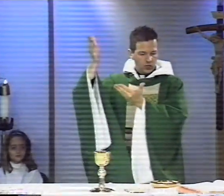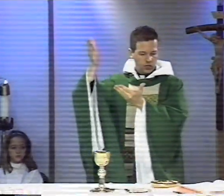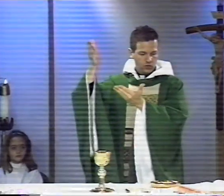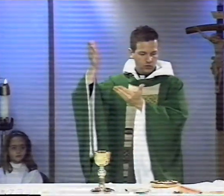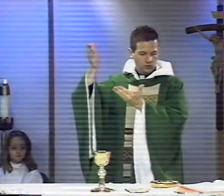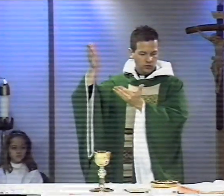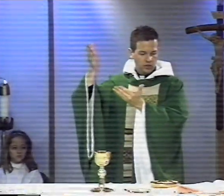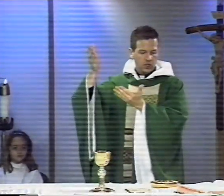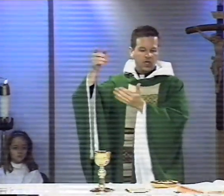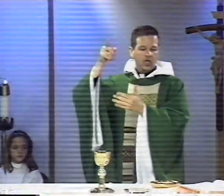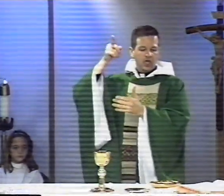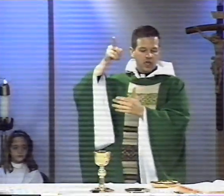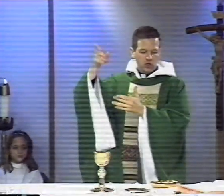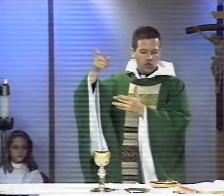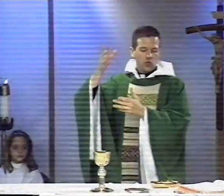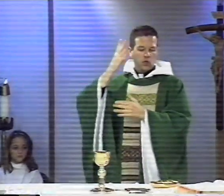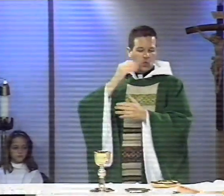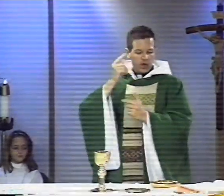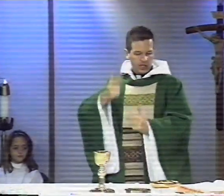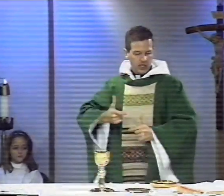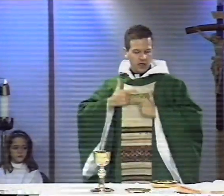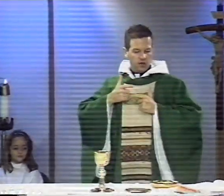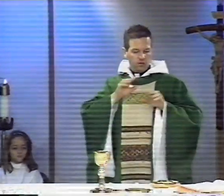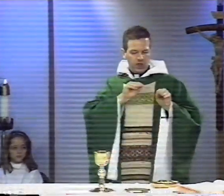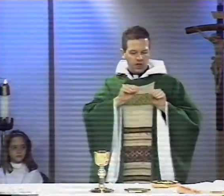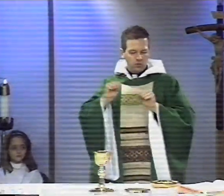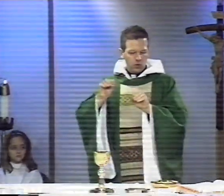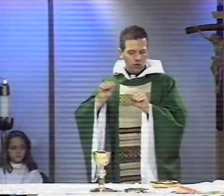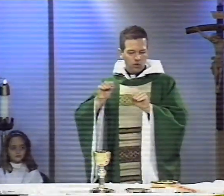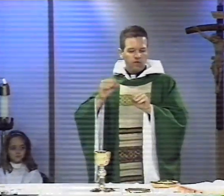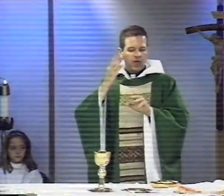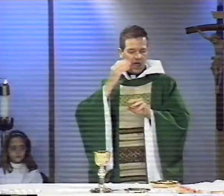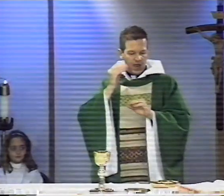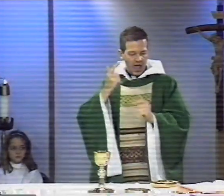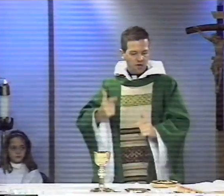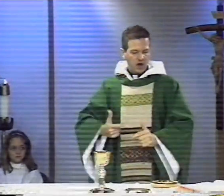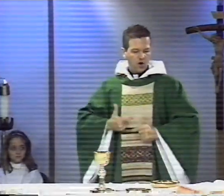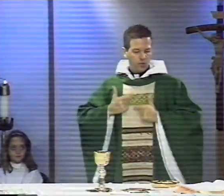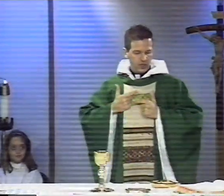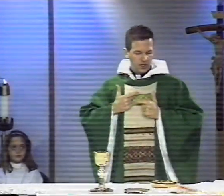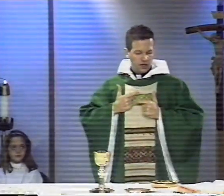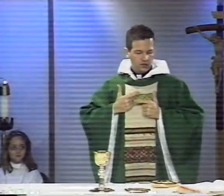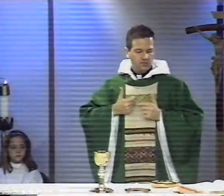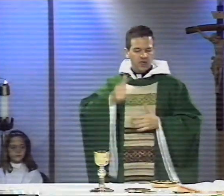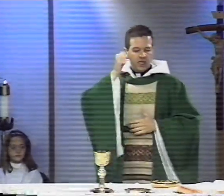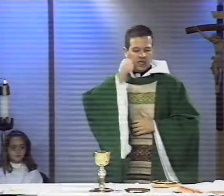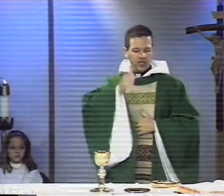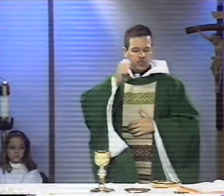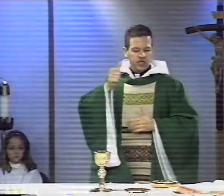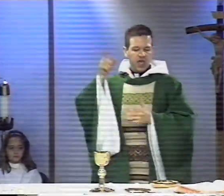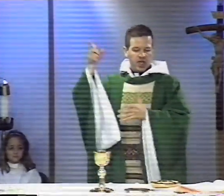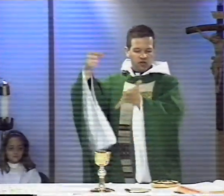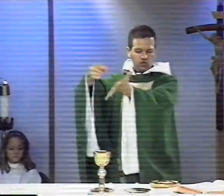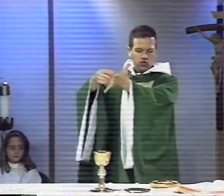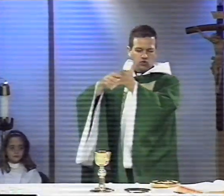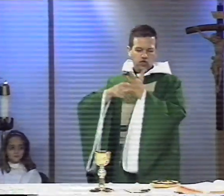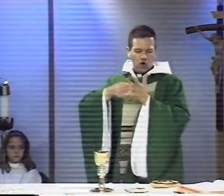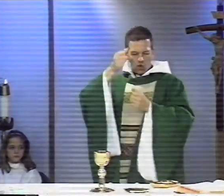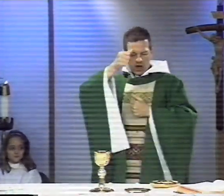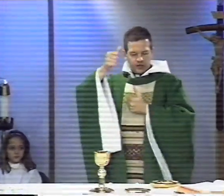you. In you we live and move and have our being. each day you show us